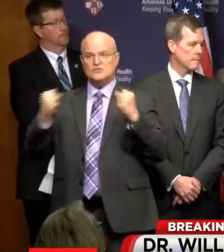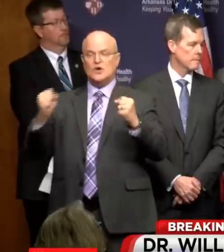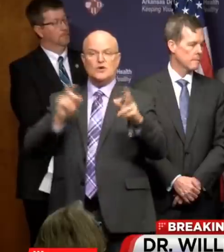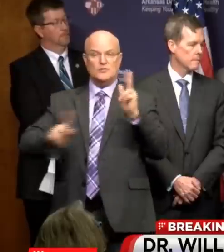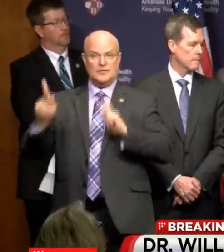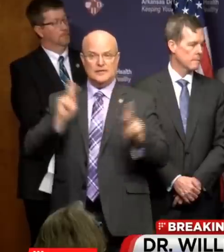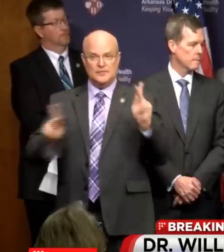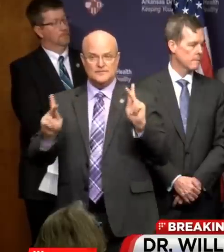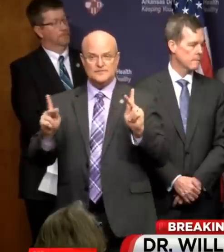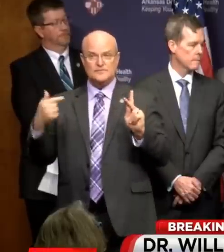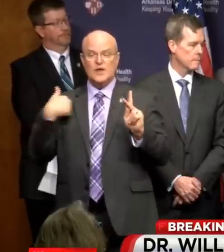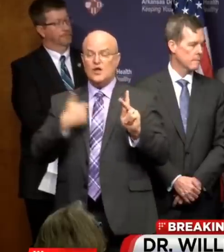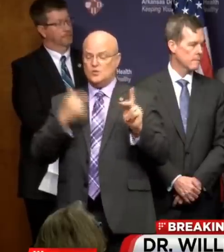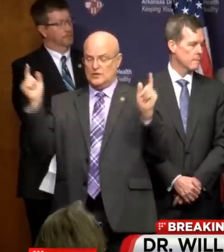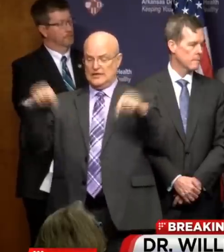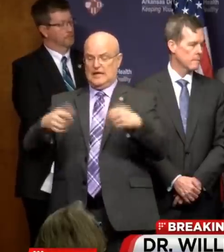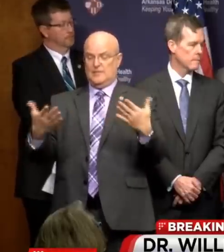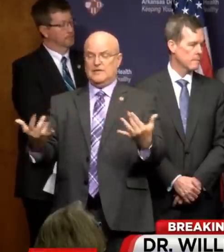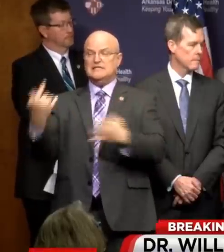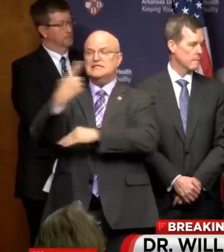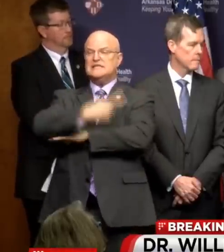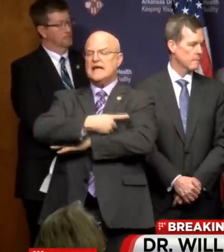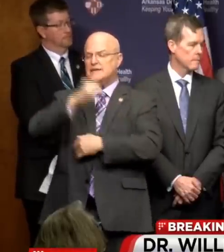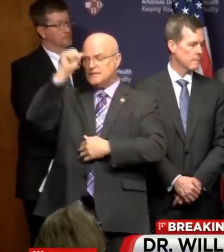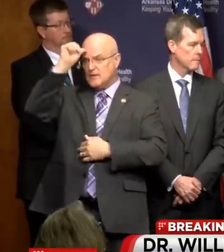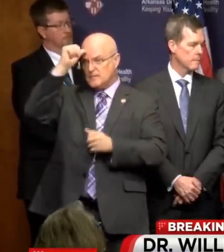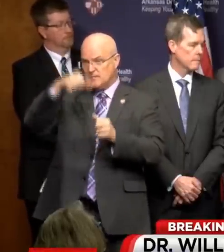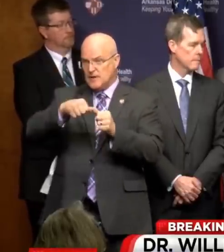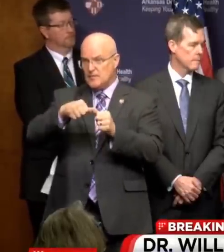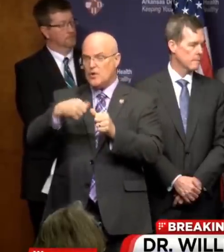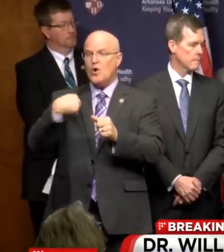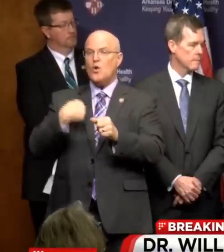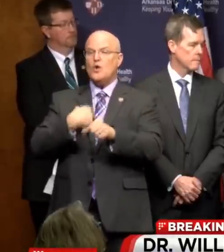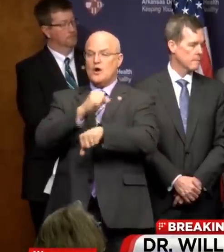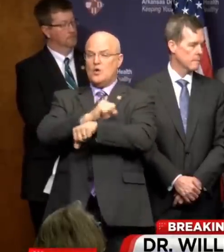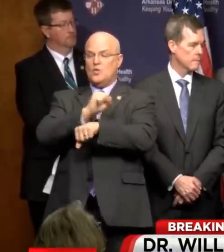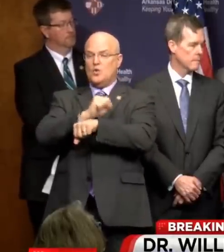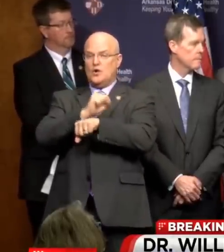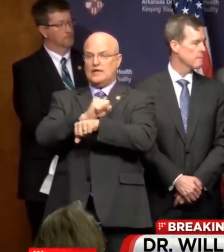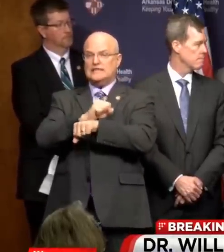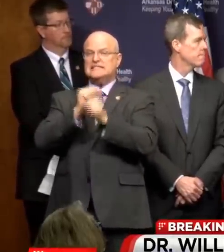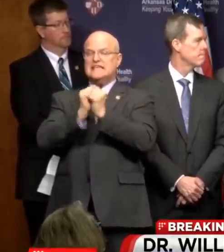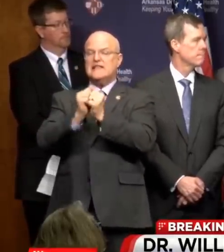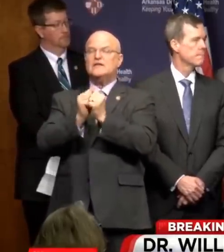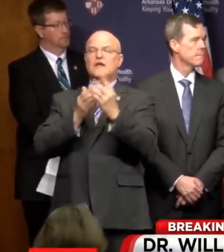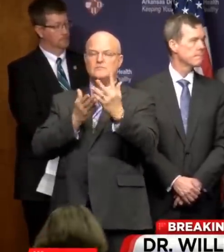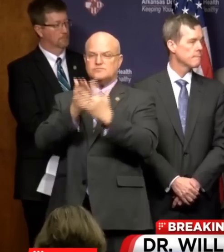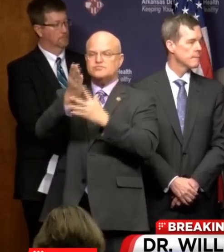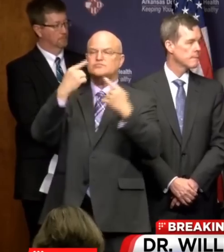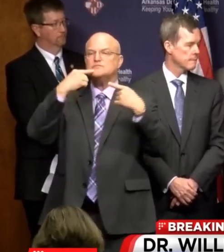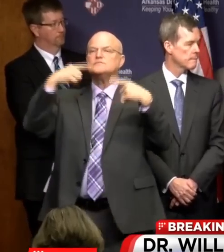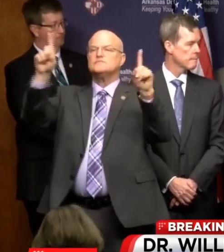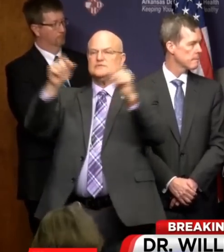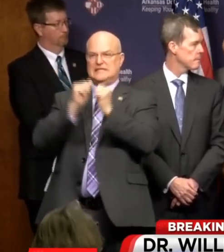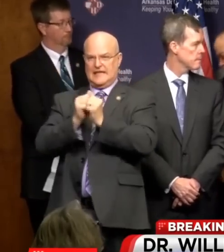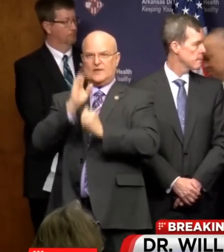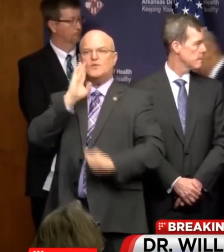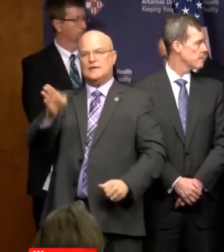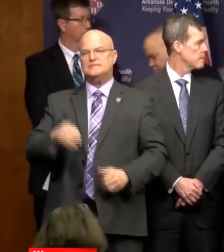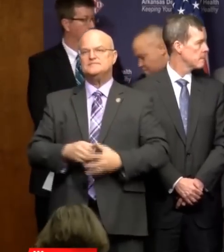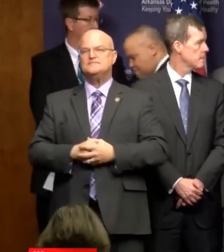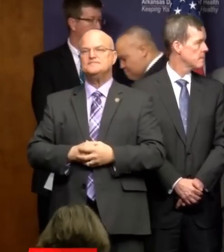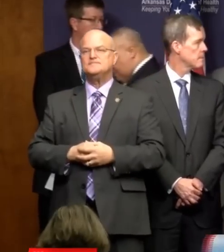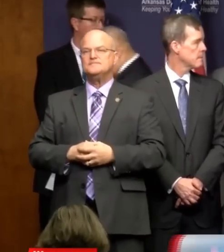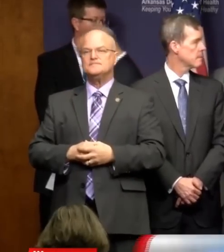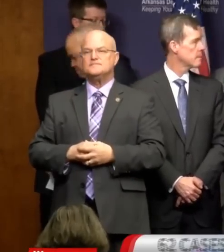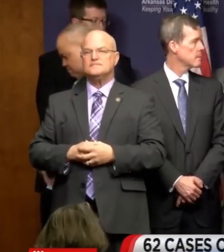people. So as we come here today, just keep in mind that we're working through this and we will get through this together. Thank you very much. And